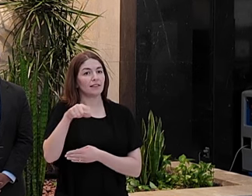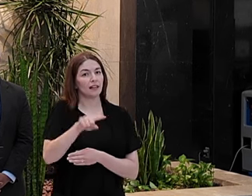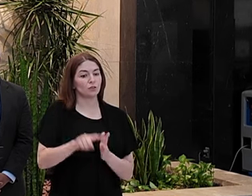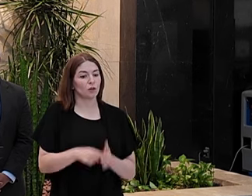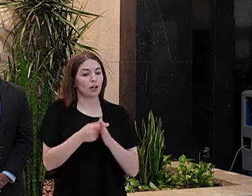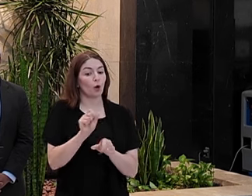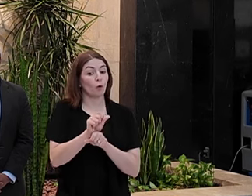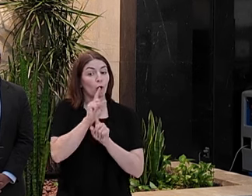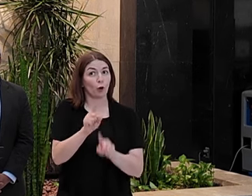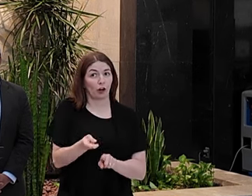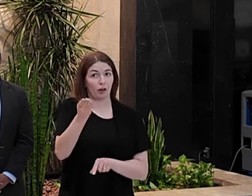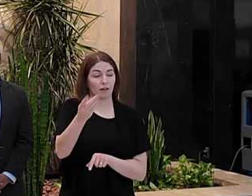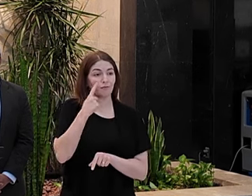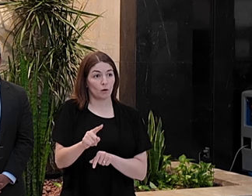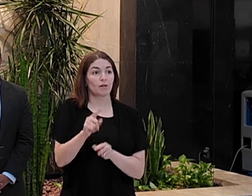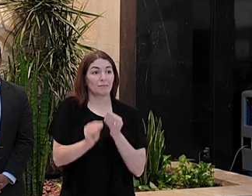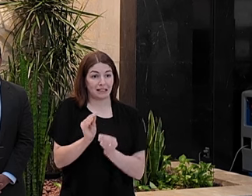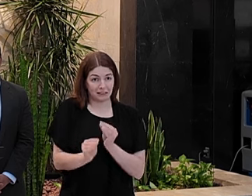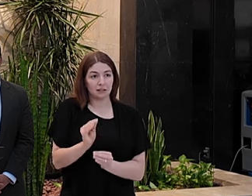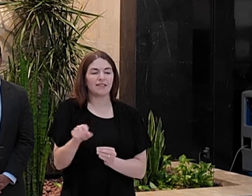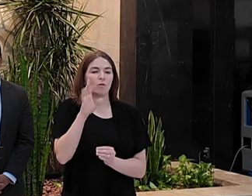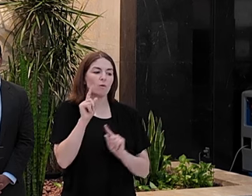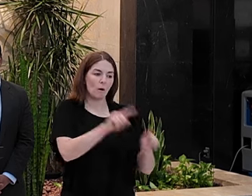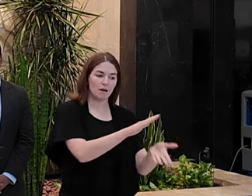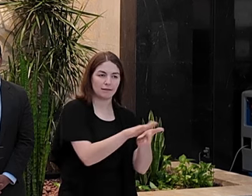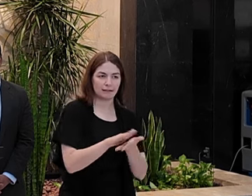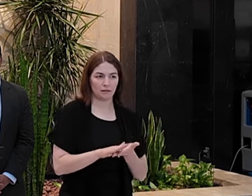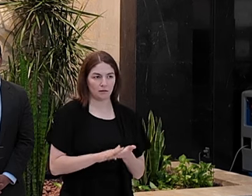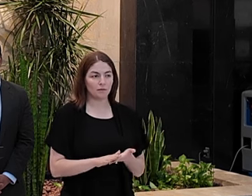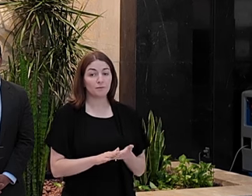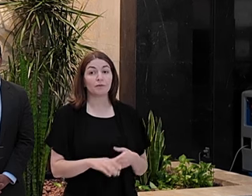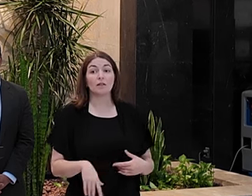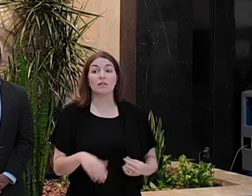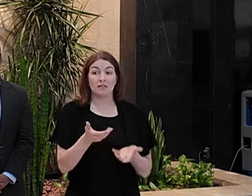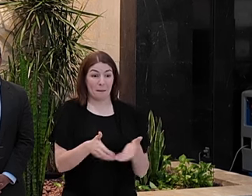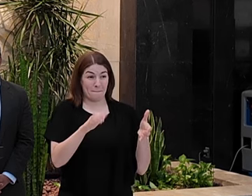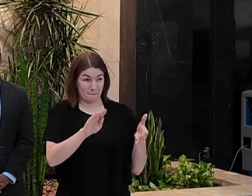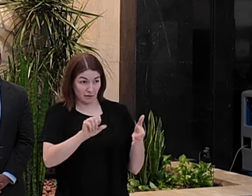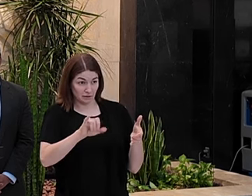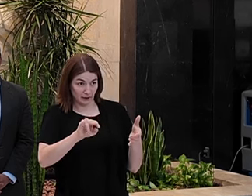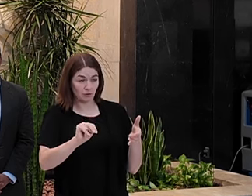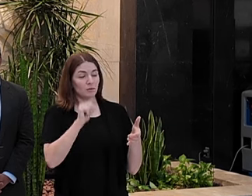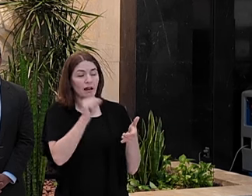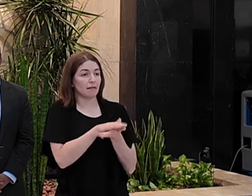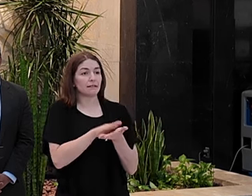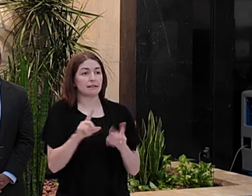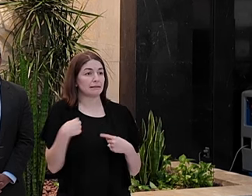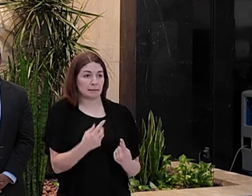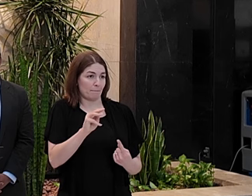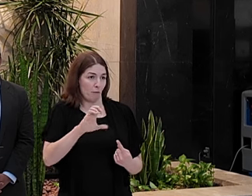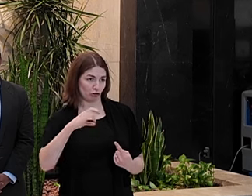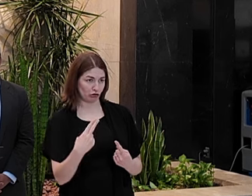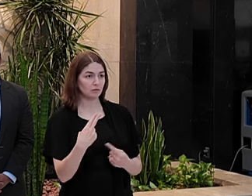into maintenance, and then they would go out and clean those items. The basin in question here was not cleaned since March, and